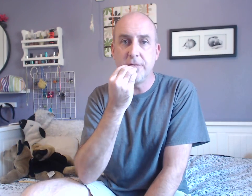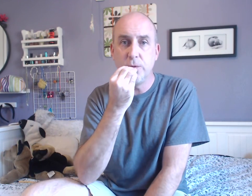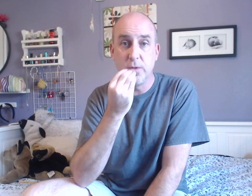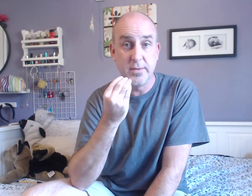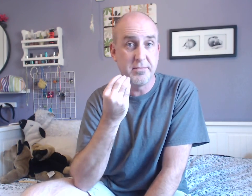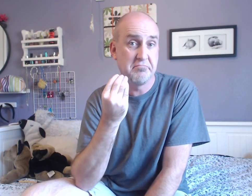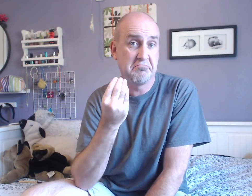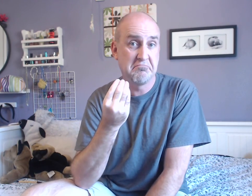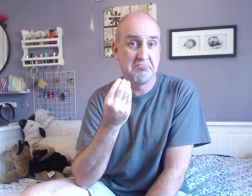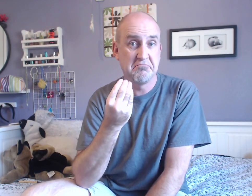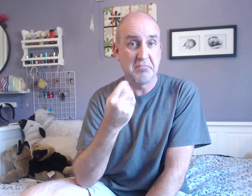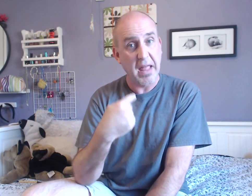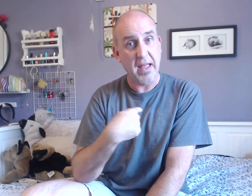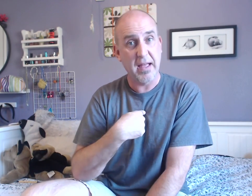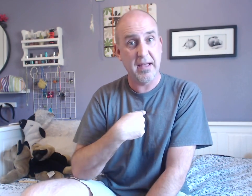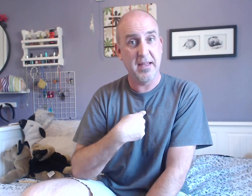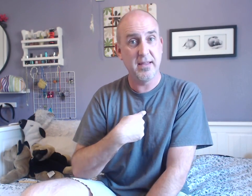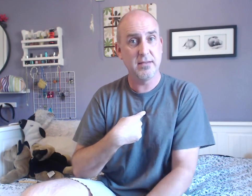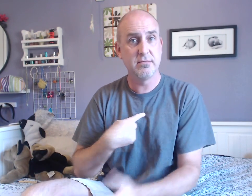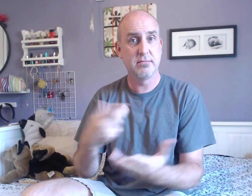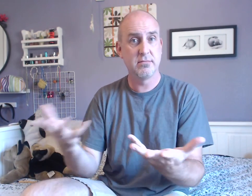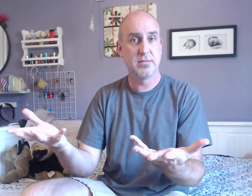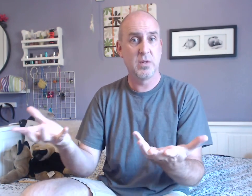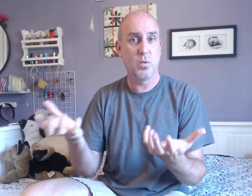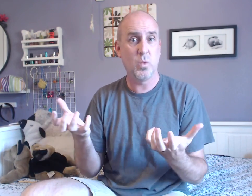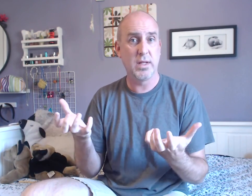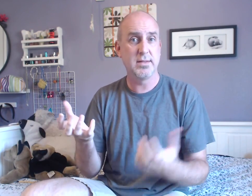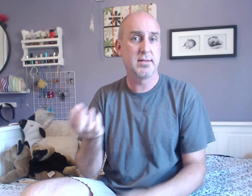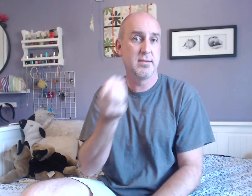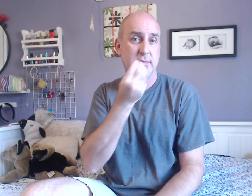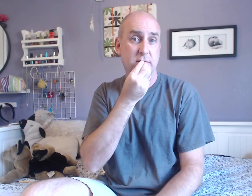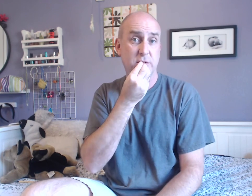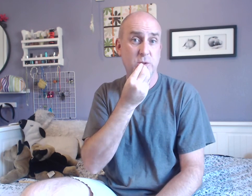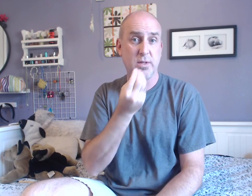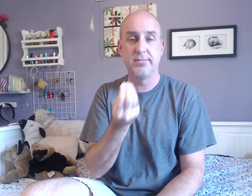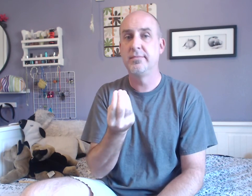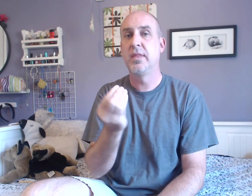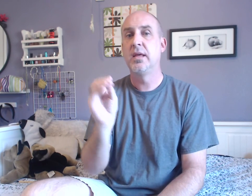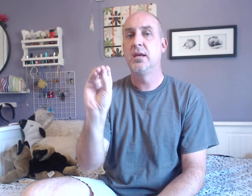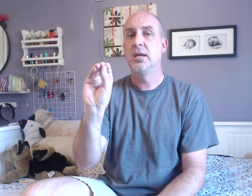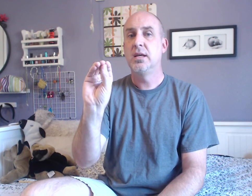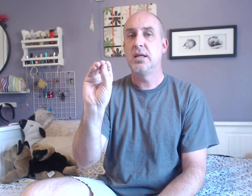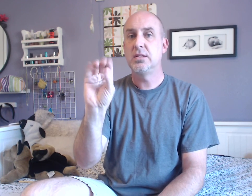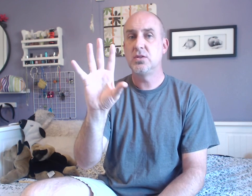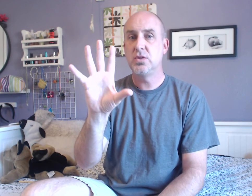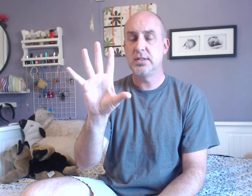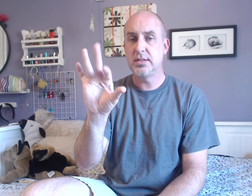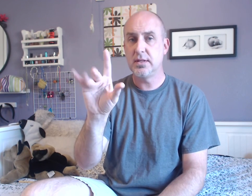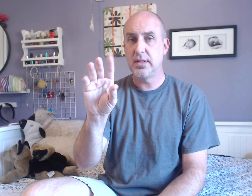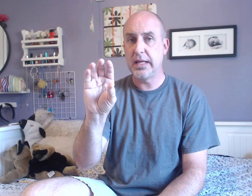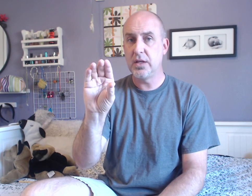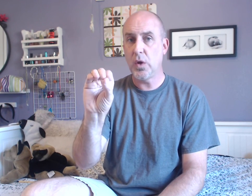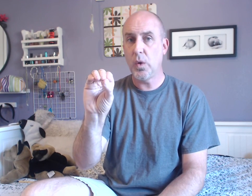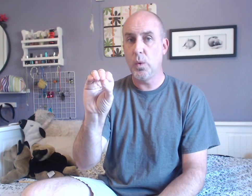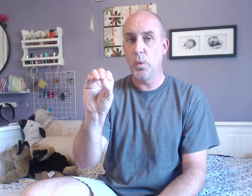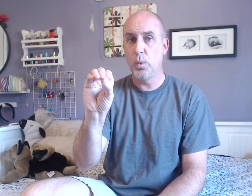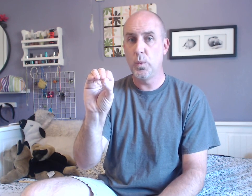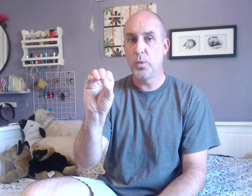food. I want food. It's just like an O from